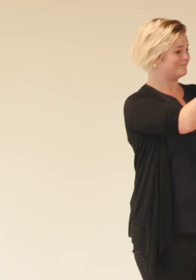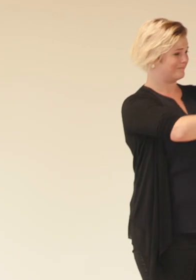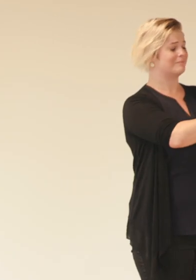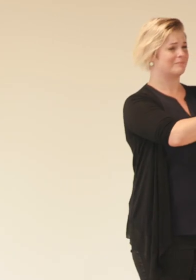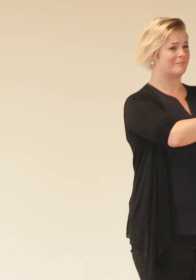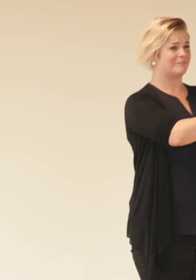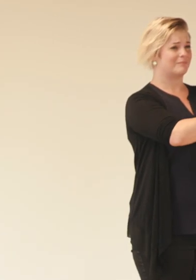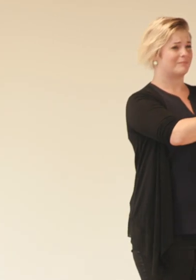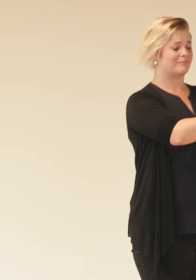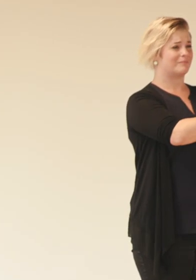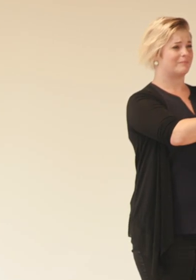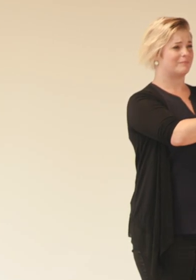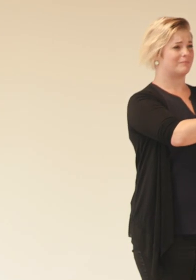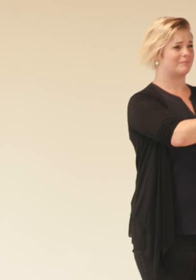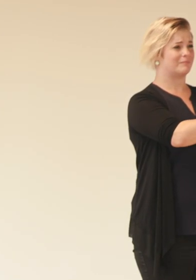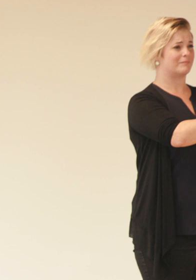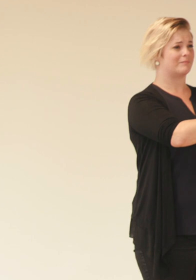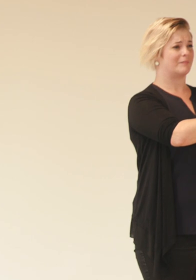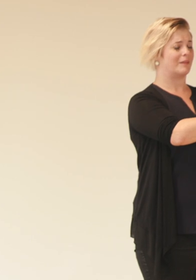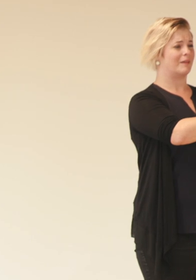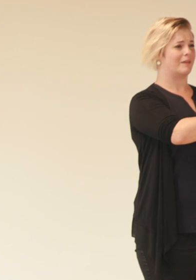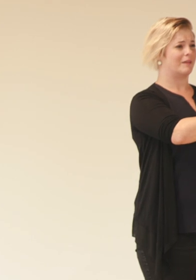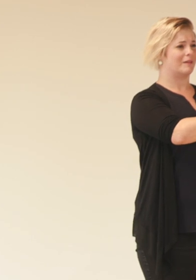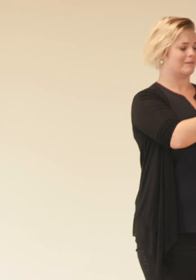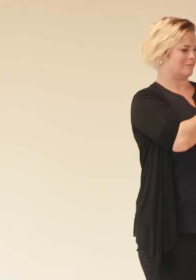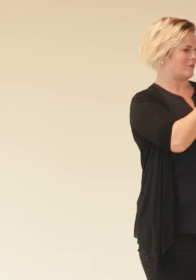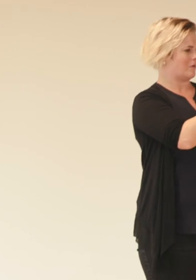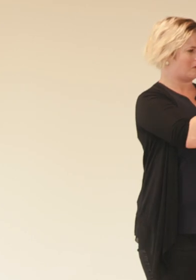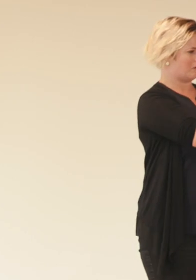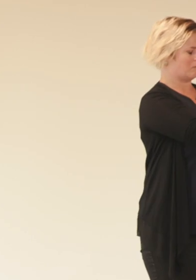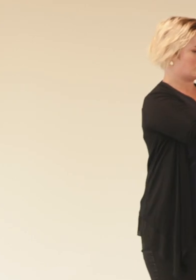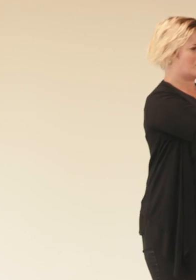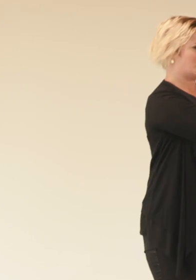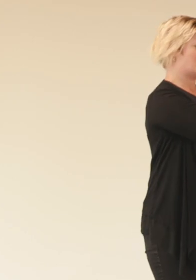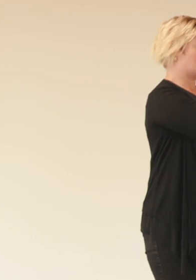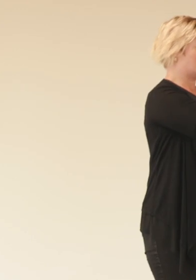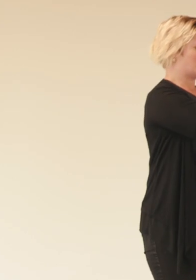happening inside of myself. It was happening in my head and in my heart.